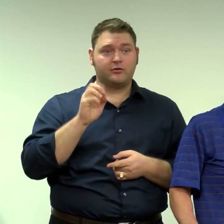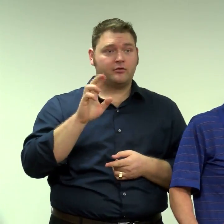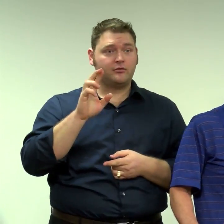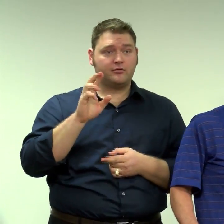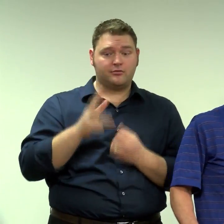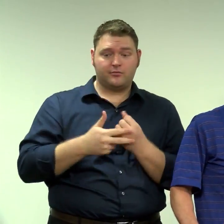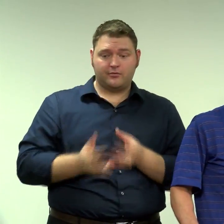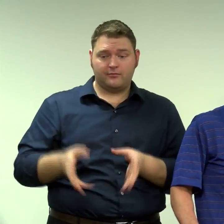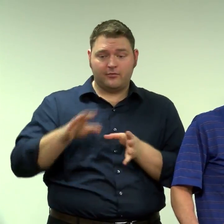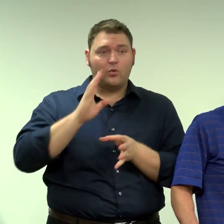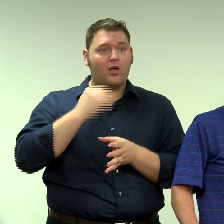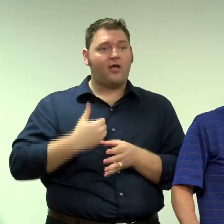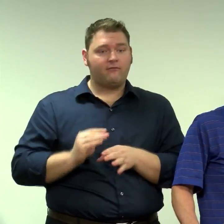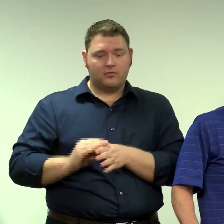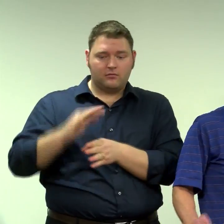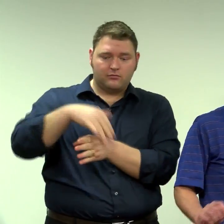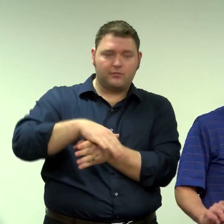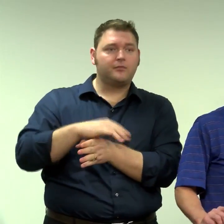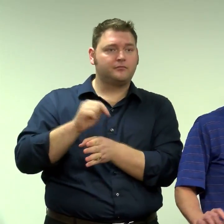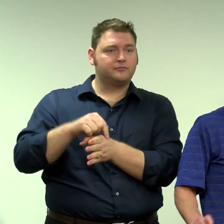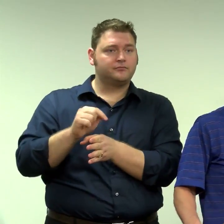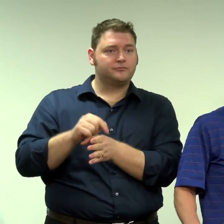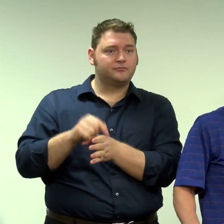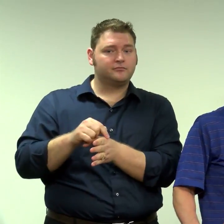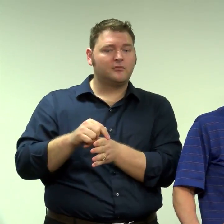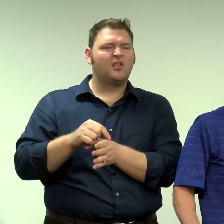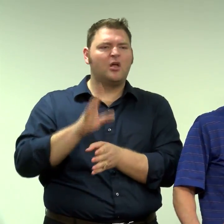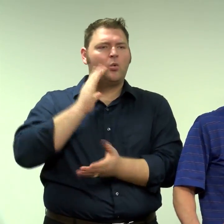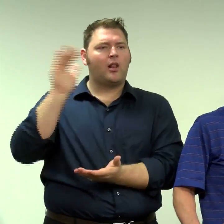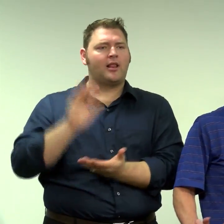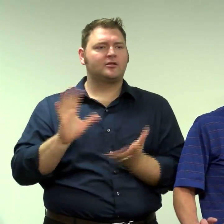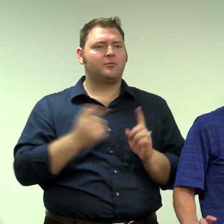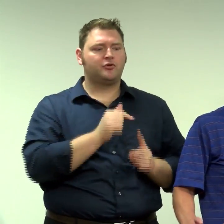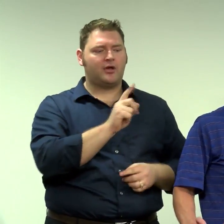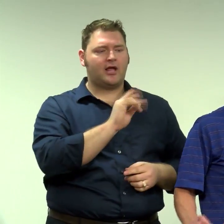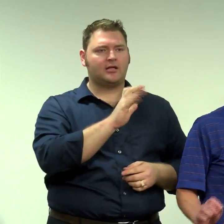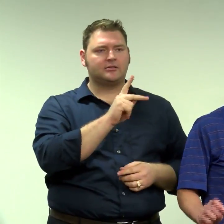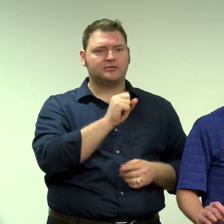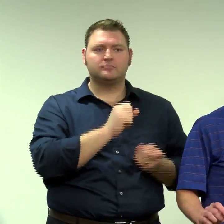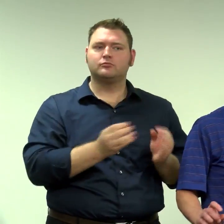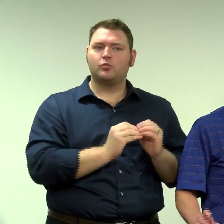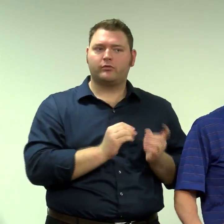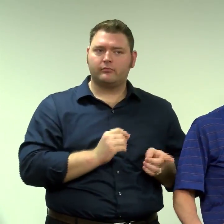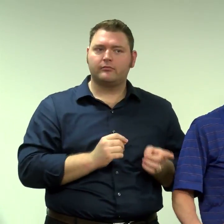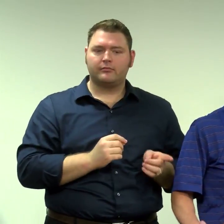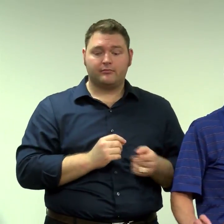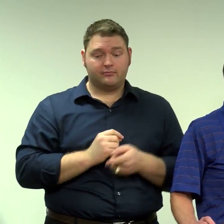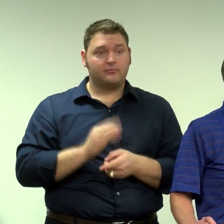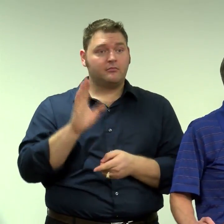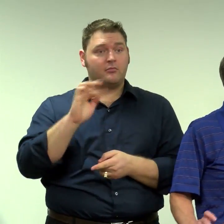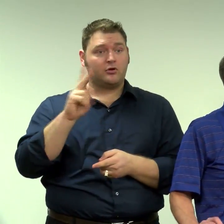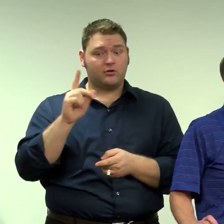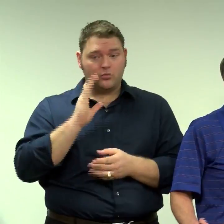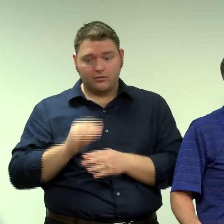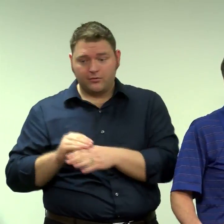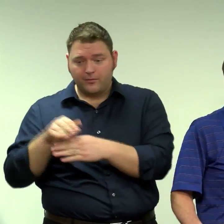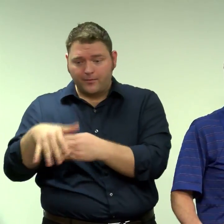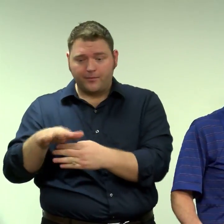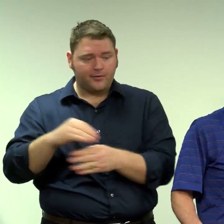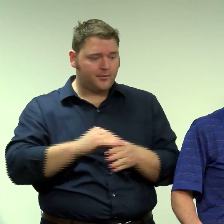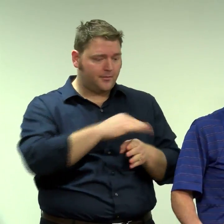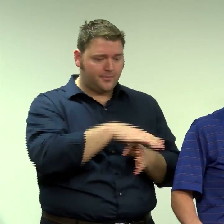some overflow as well, to a much lesser degree. But both reminding everybody that both reservoirs flow